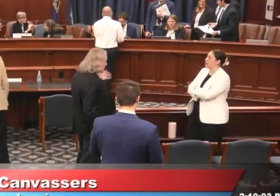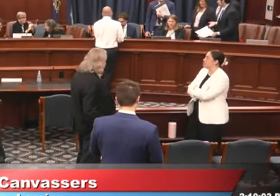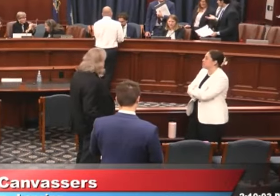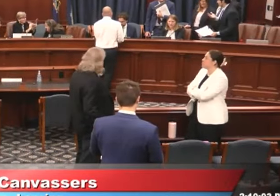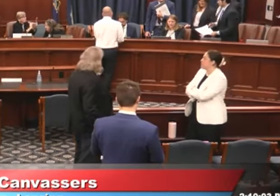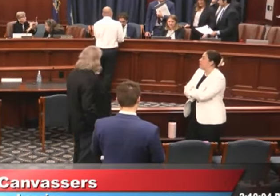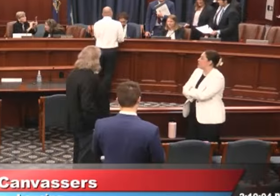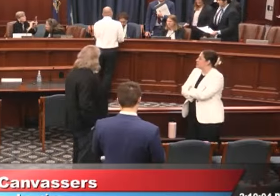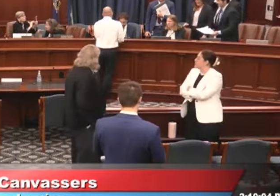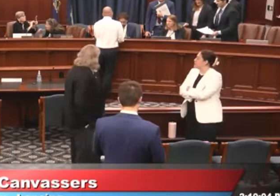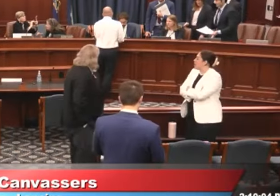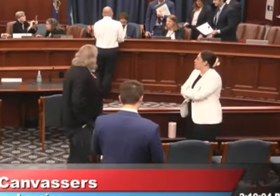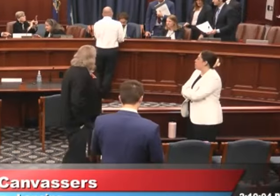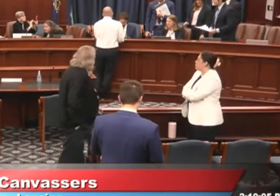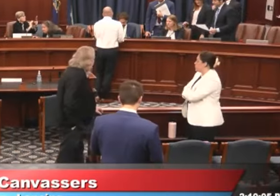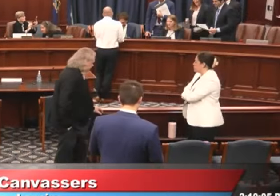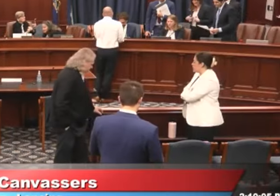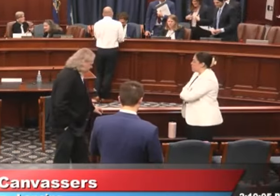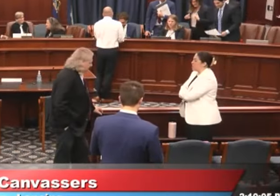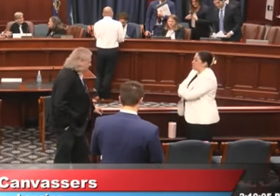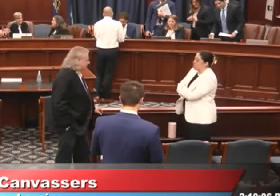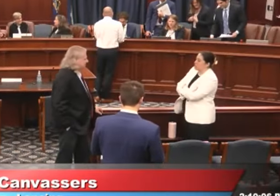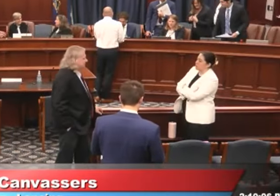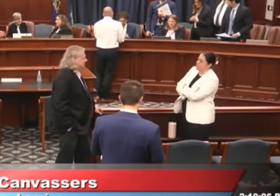Yes. but we have to make it.